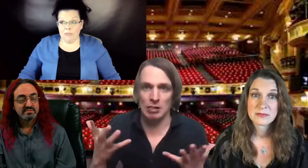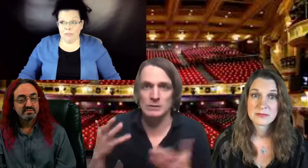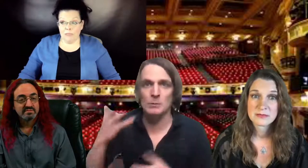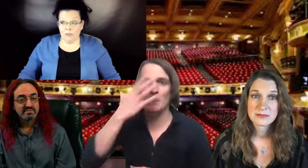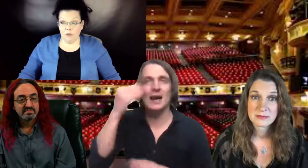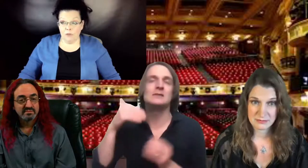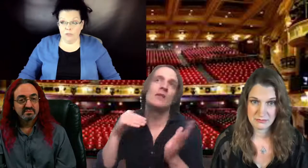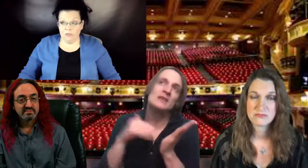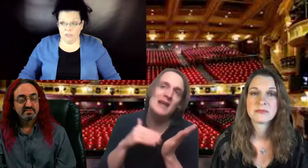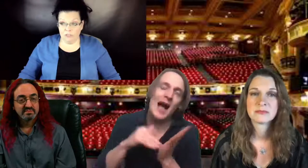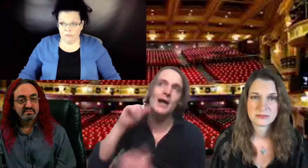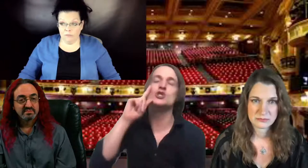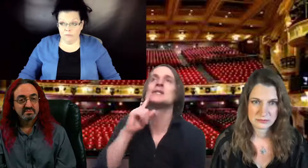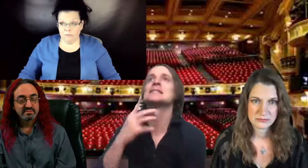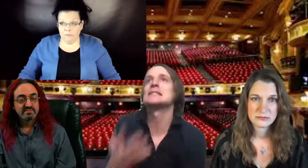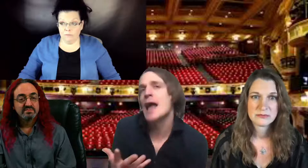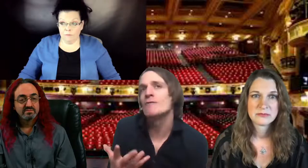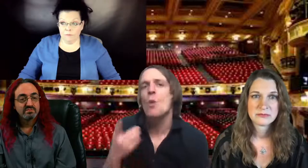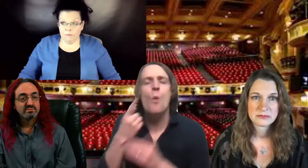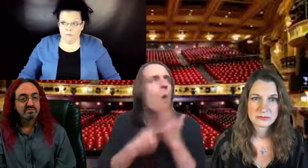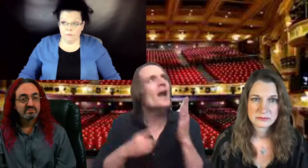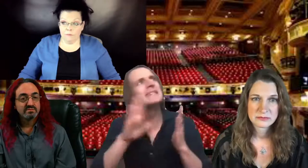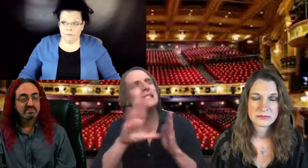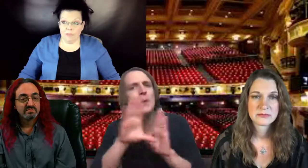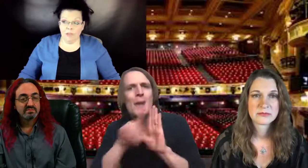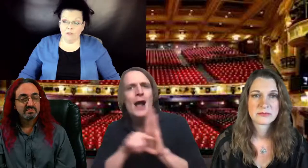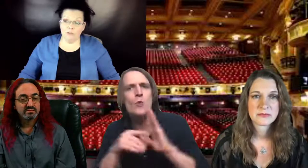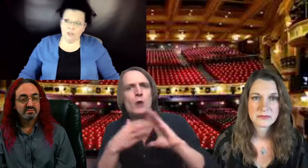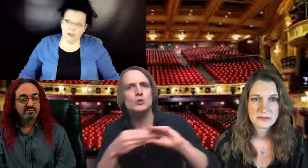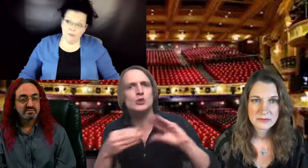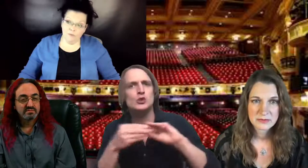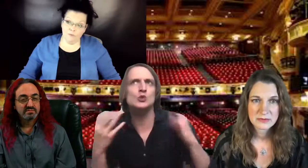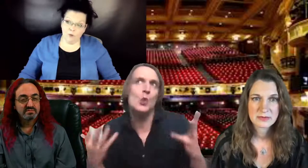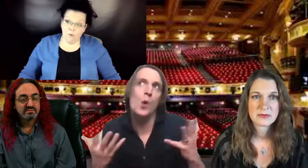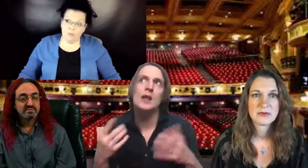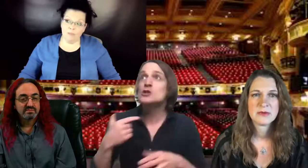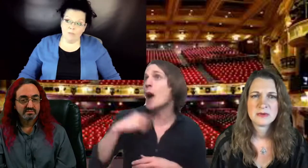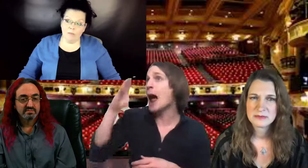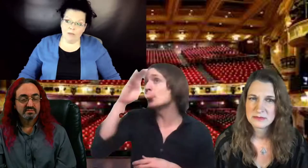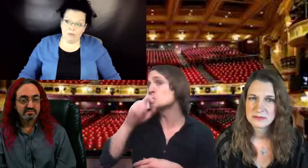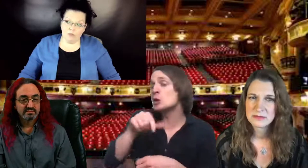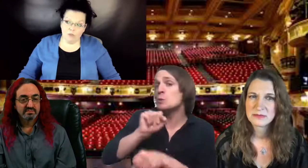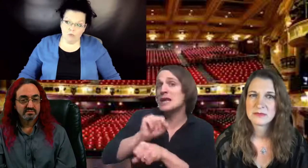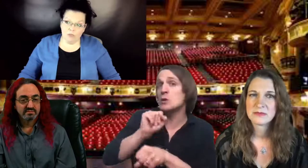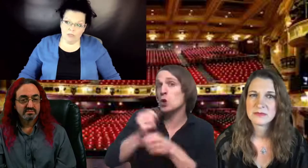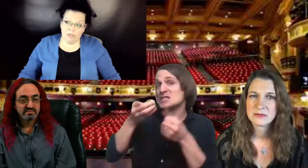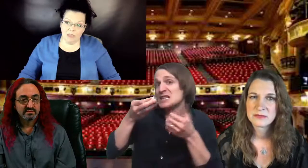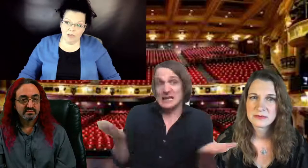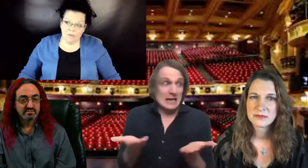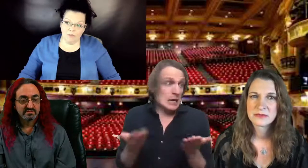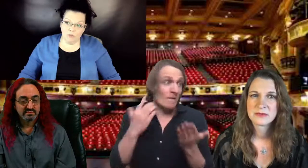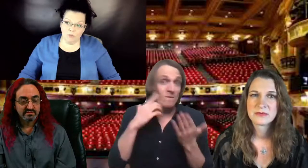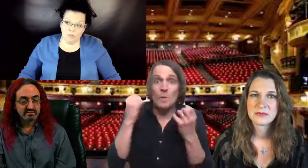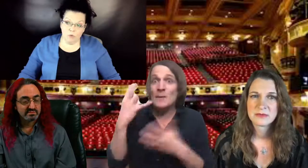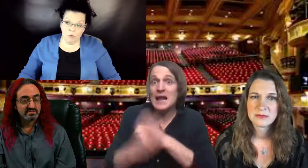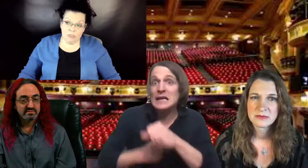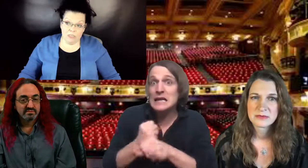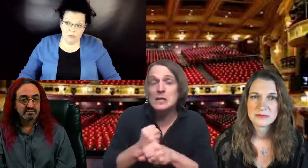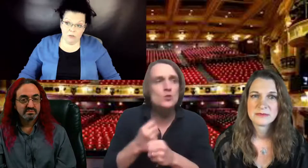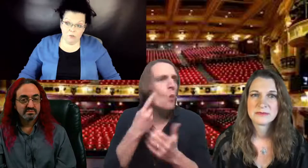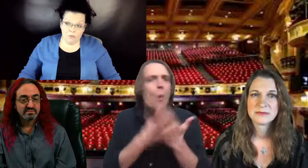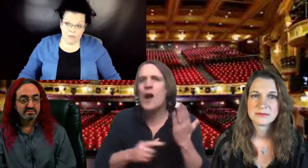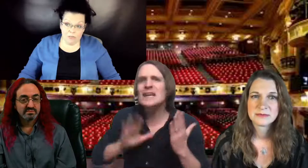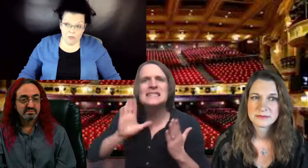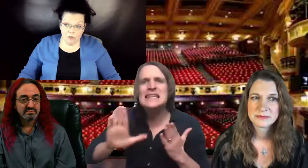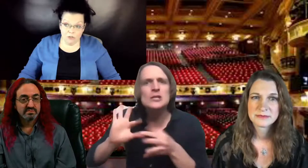and I said, you know, here's the deal. The doctor's deaf. What type of background story does he have? I'm assuming he works